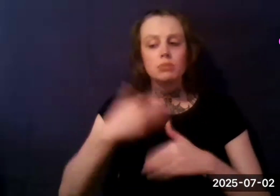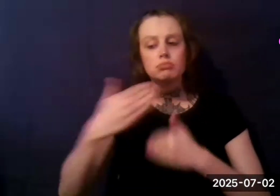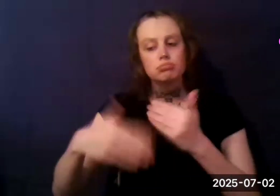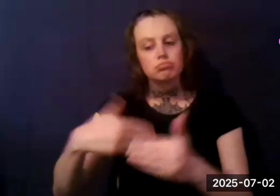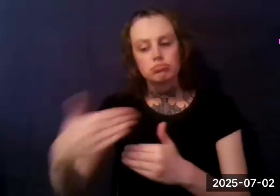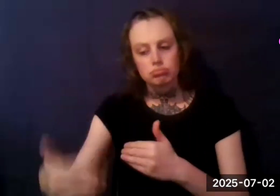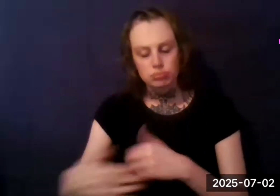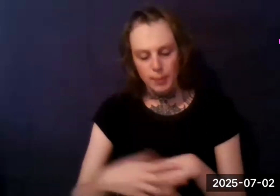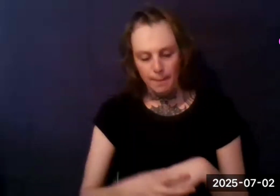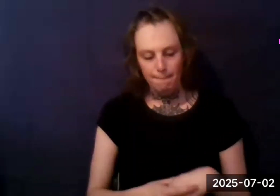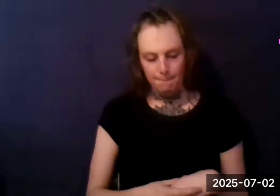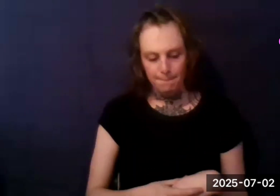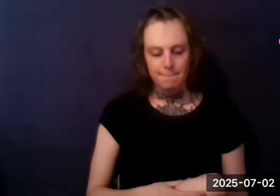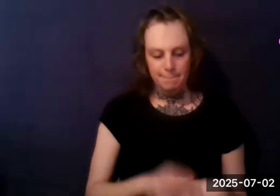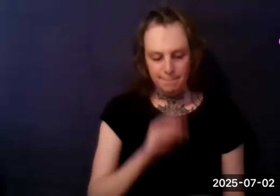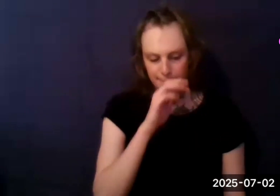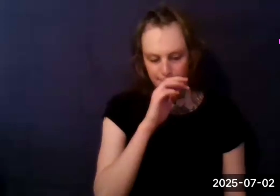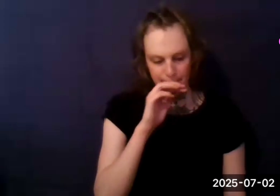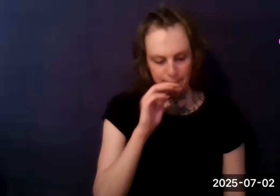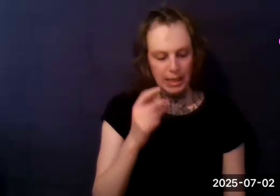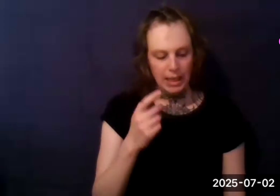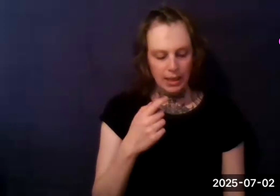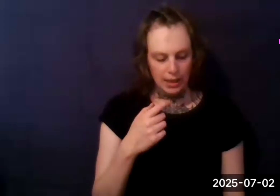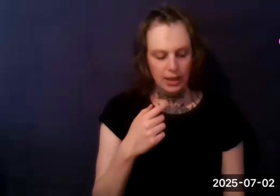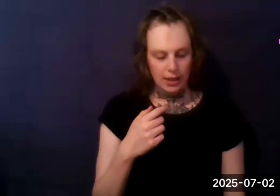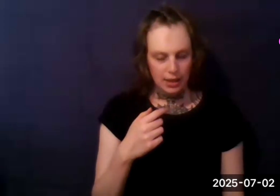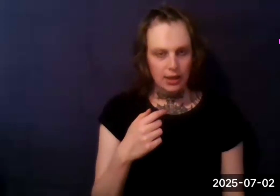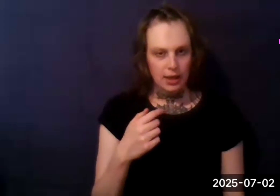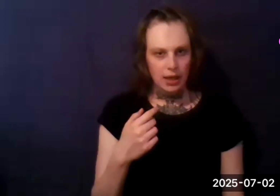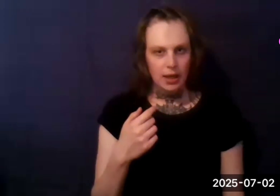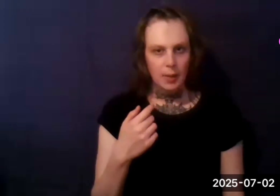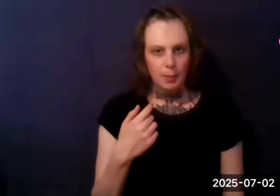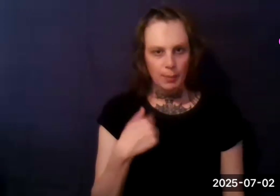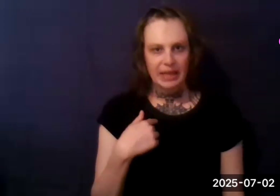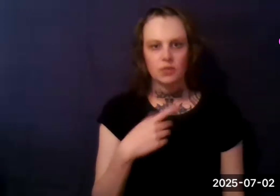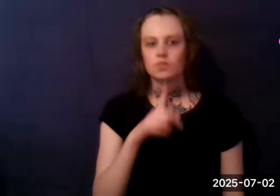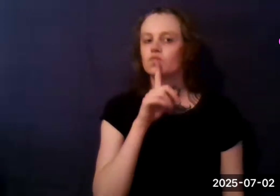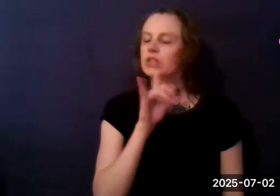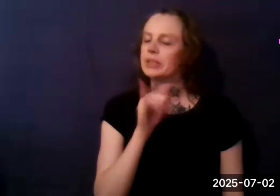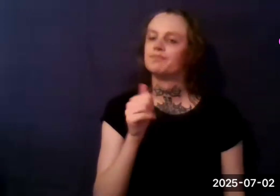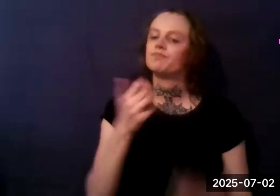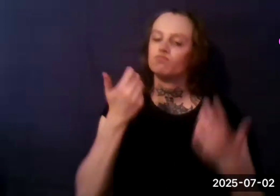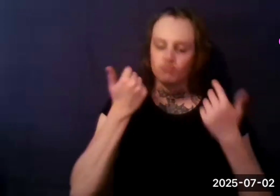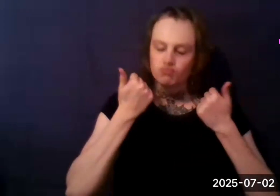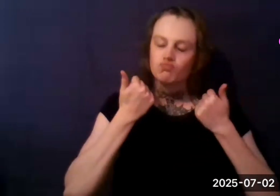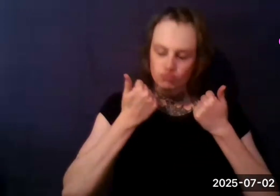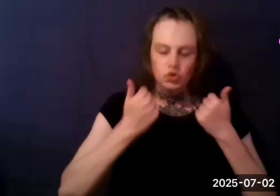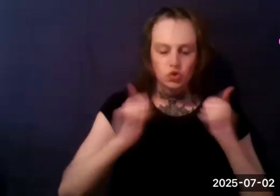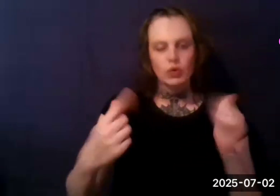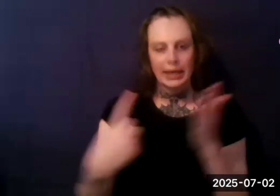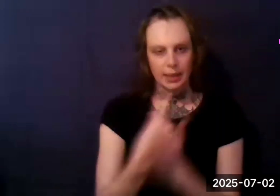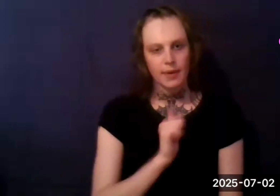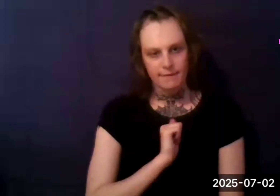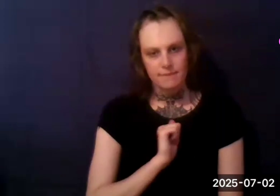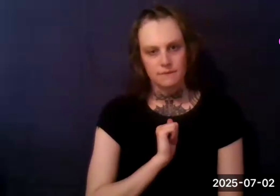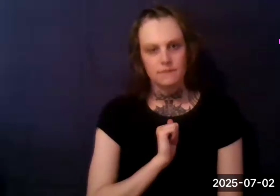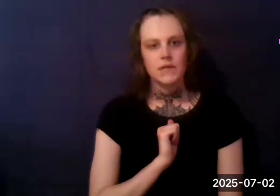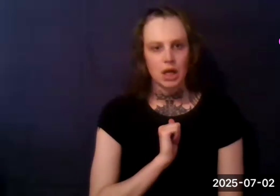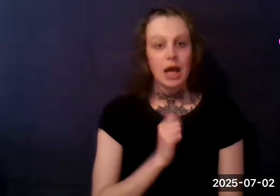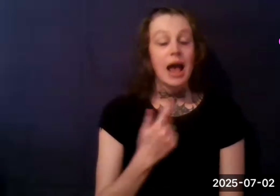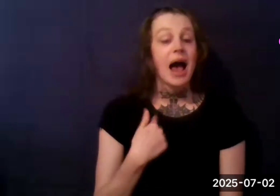I made like a very conscious attempt on my life. And I had made I mentioned it mostly